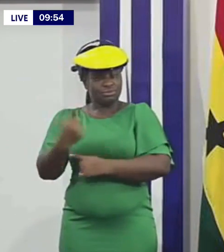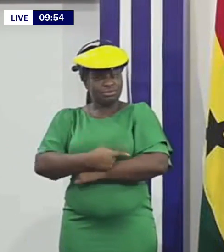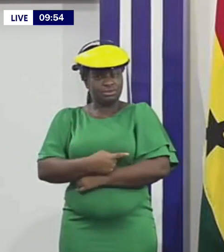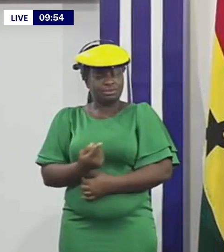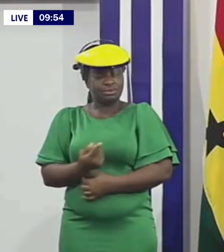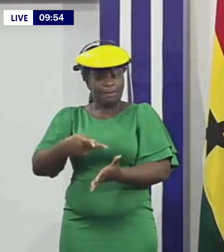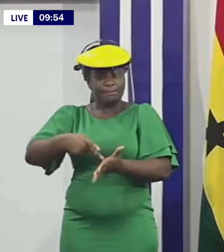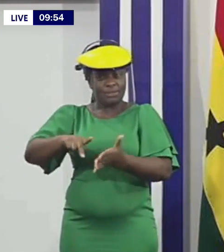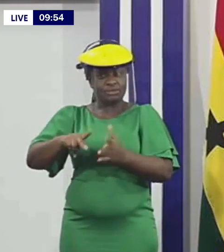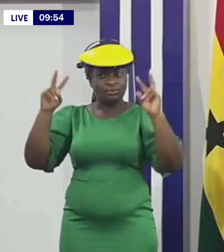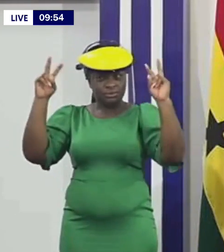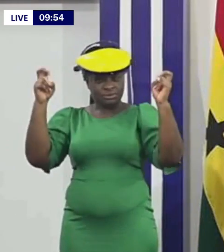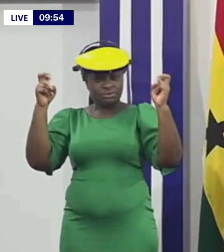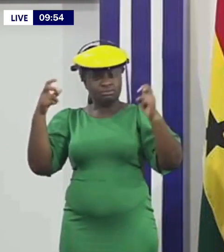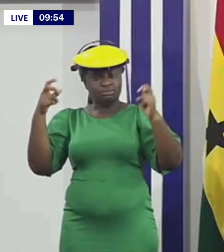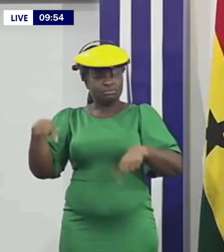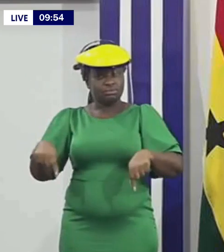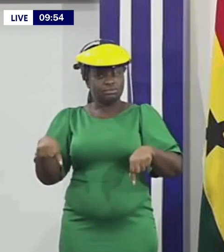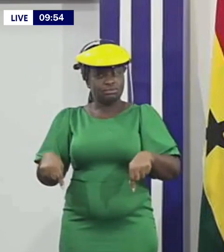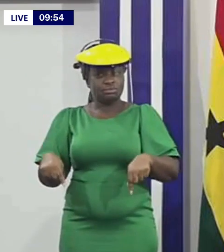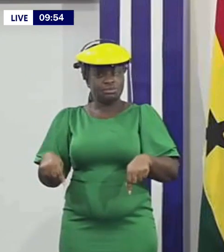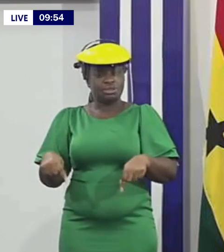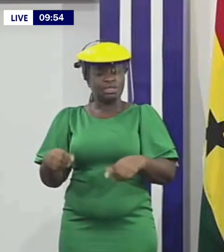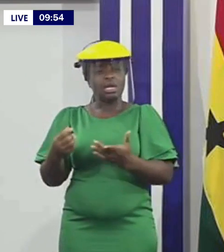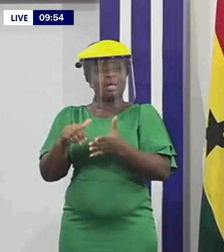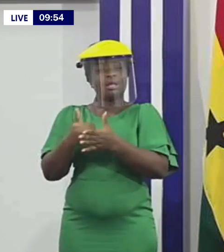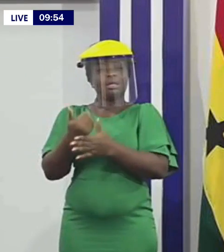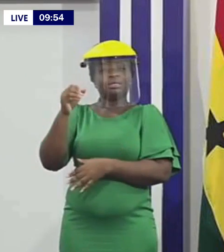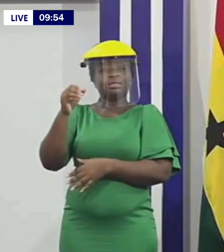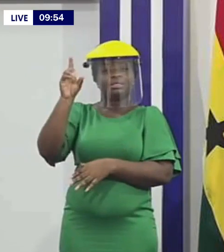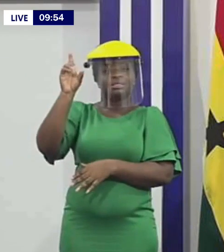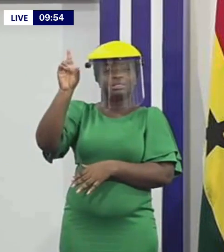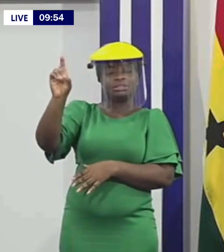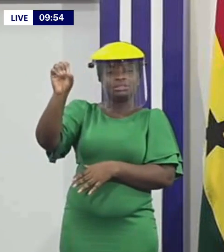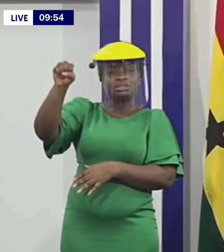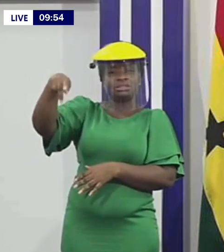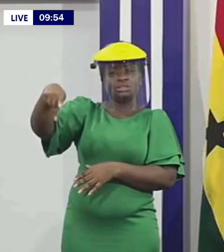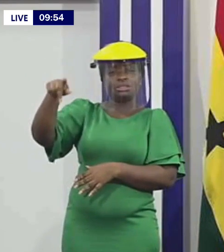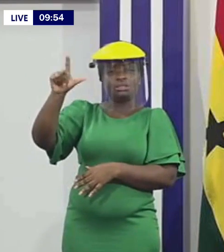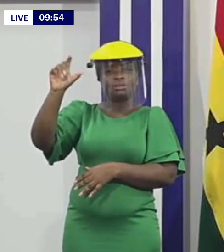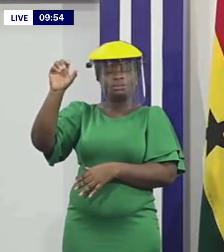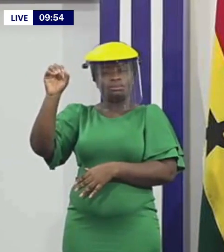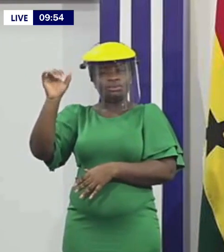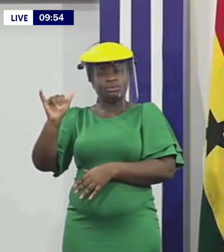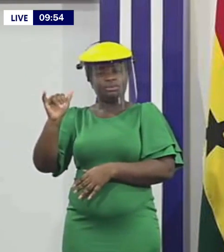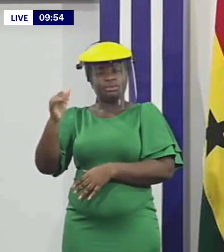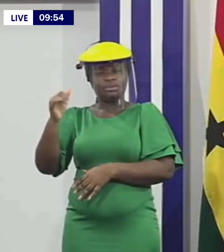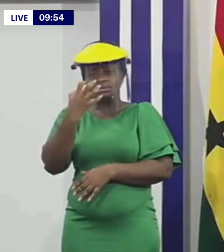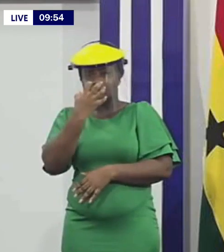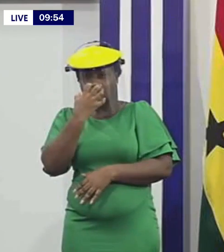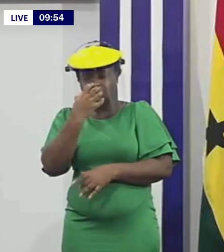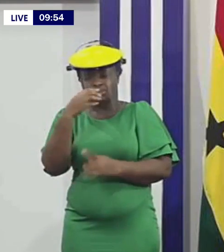as part of our topics today, which will be the deployment of 10 additional ventilators to selected